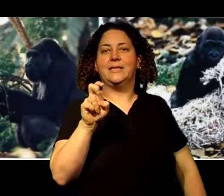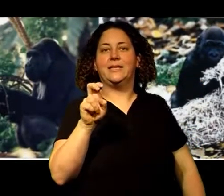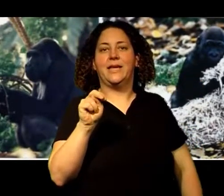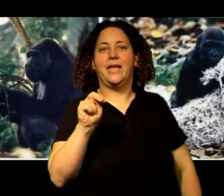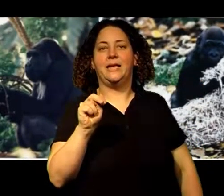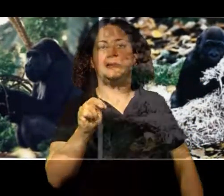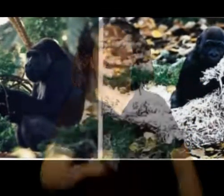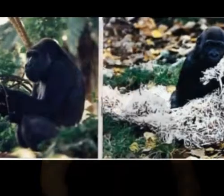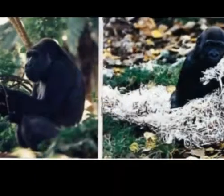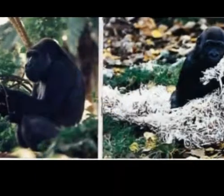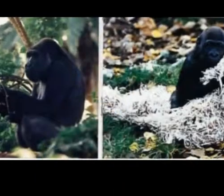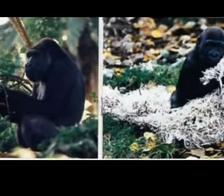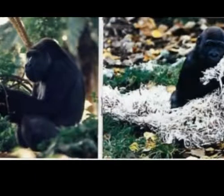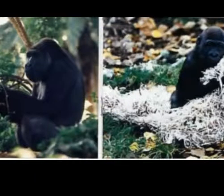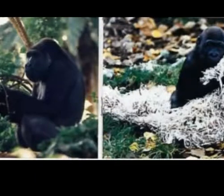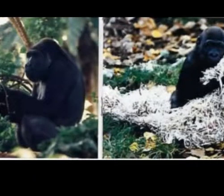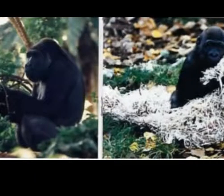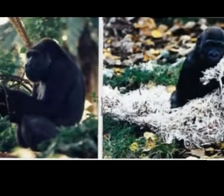In their den.